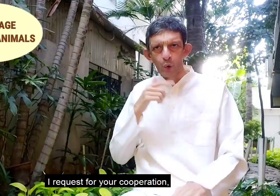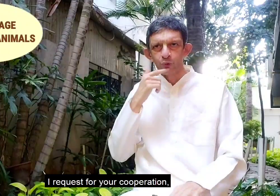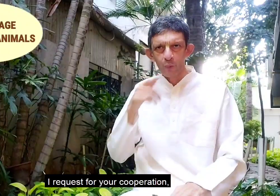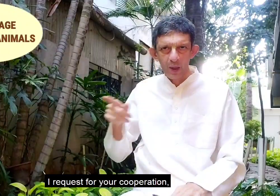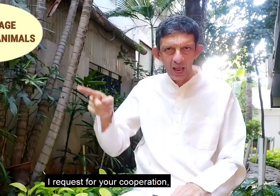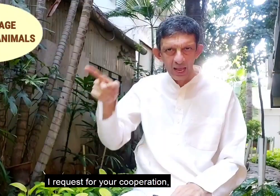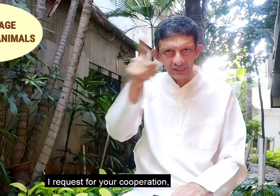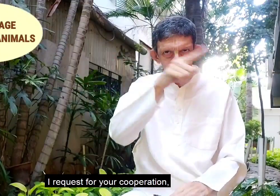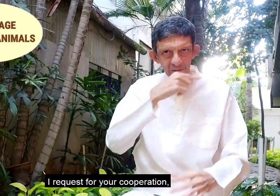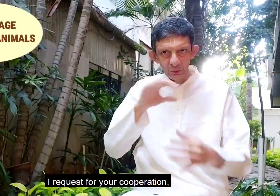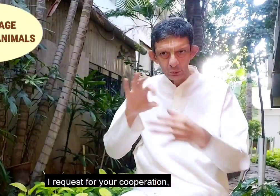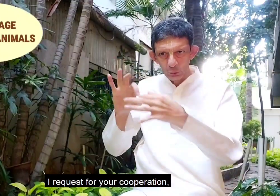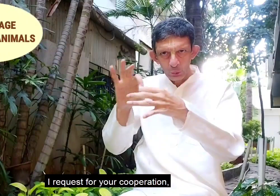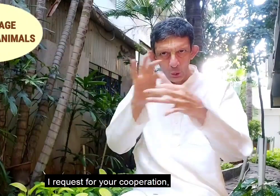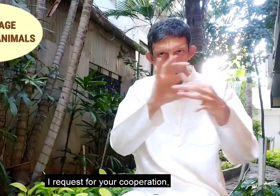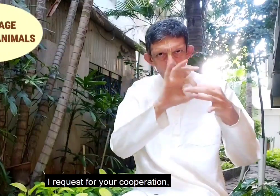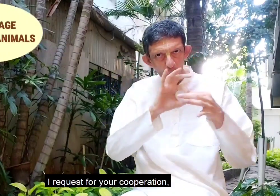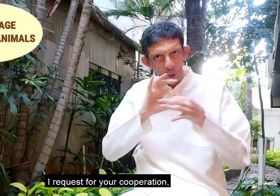I request for your cooperation.